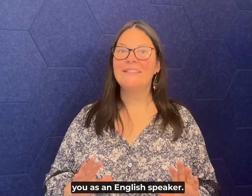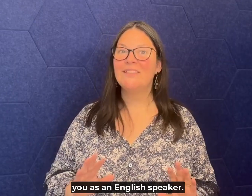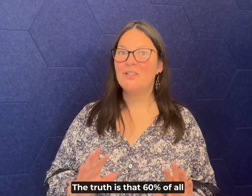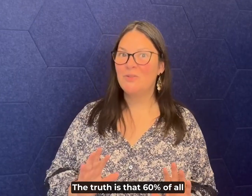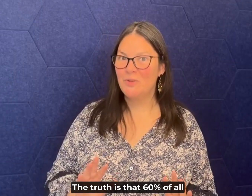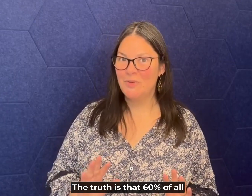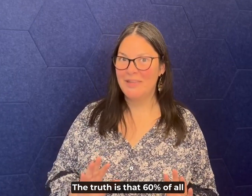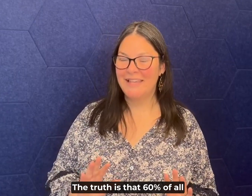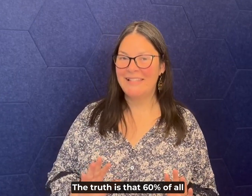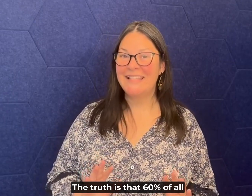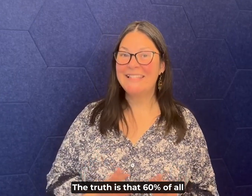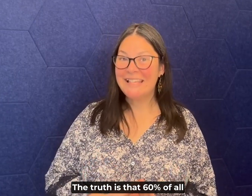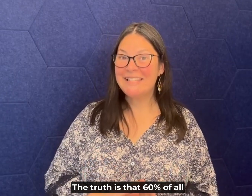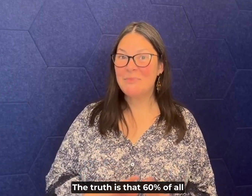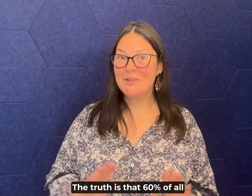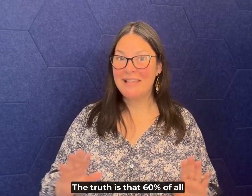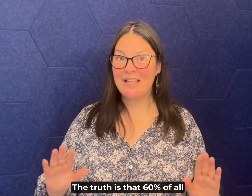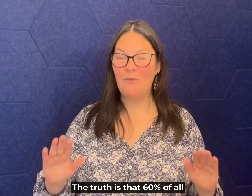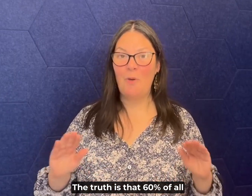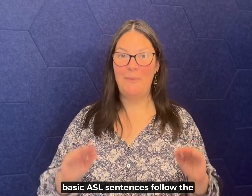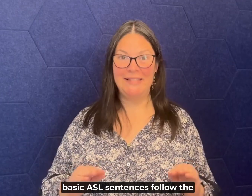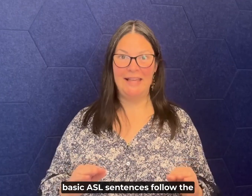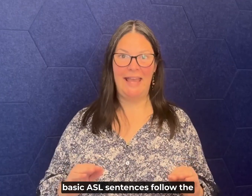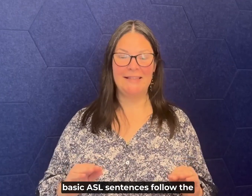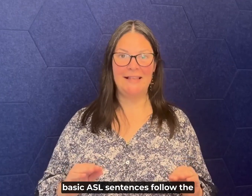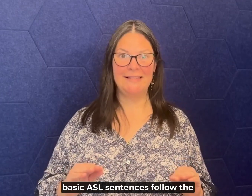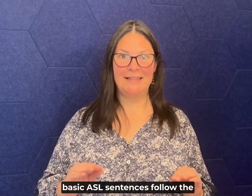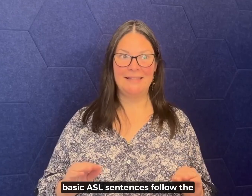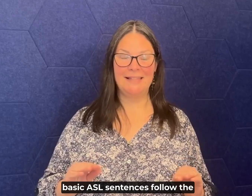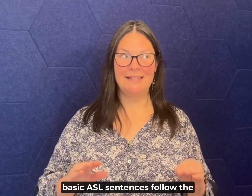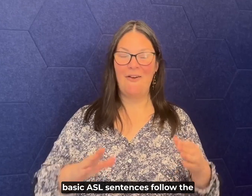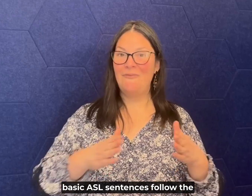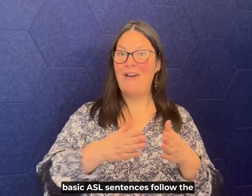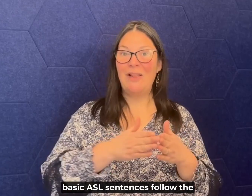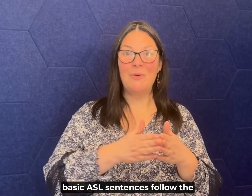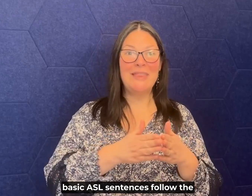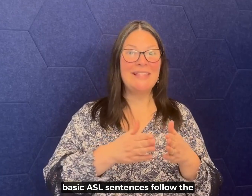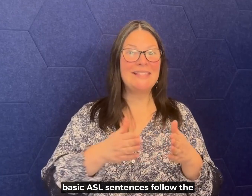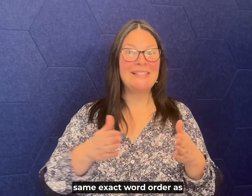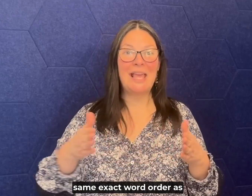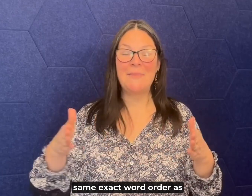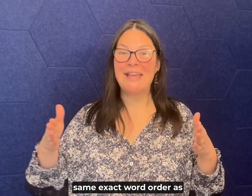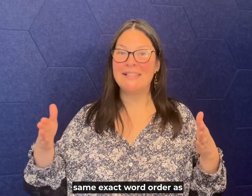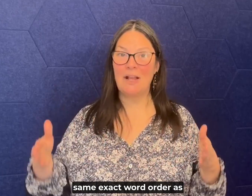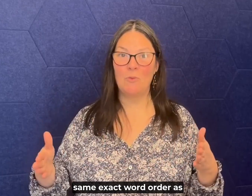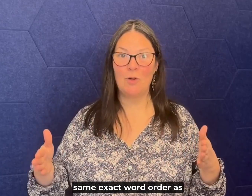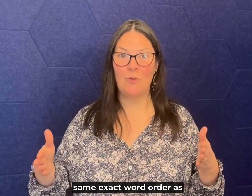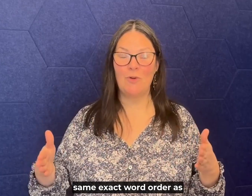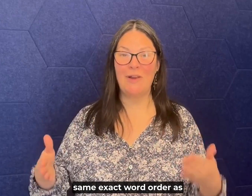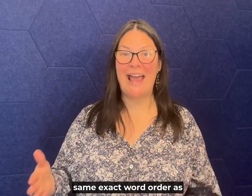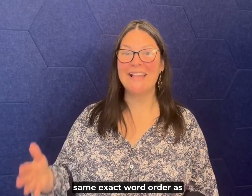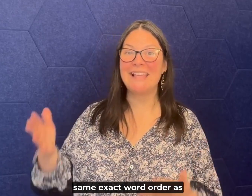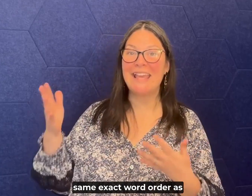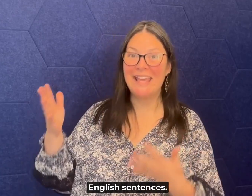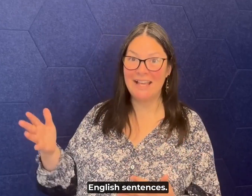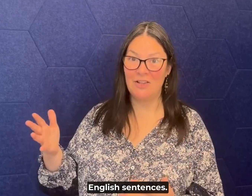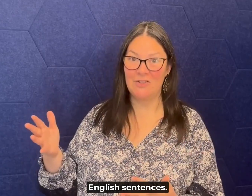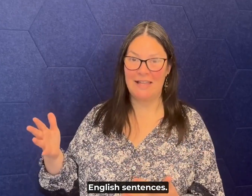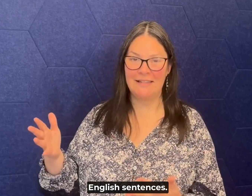The truth is that 60% of all basic ASL sentences follow the same exact word order as English